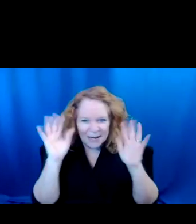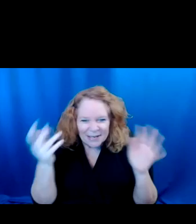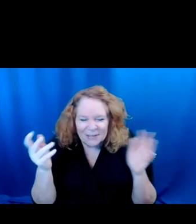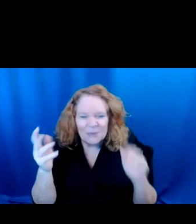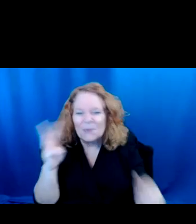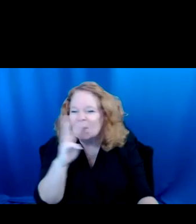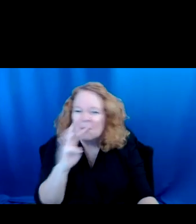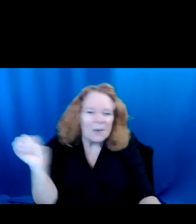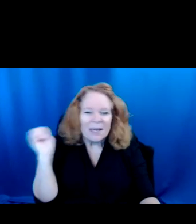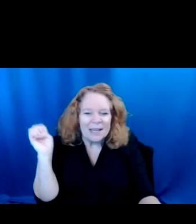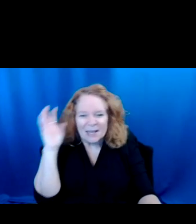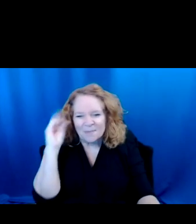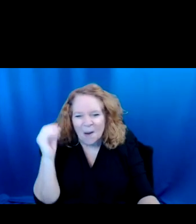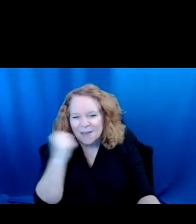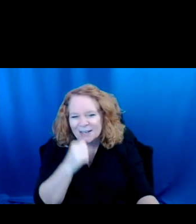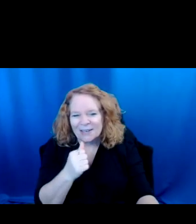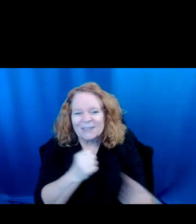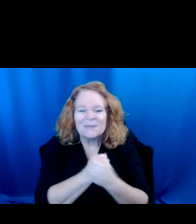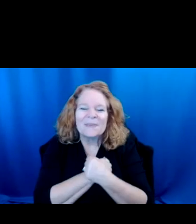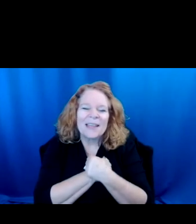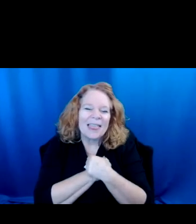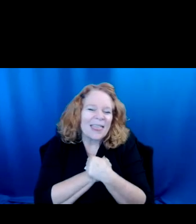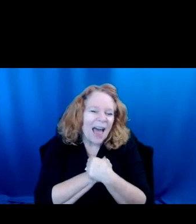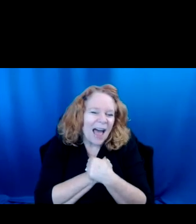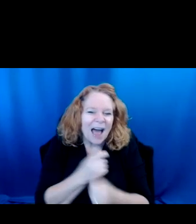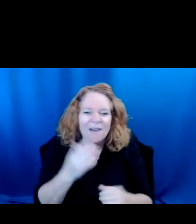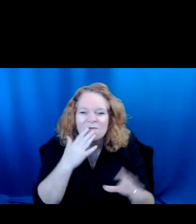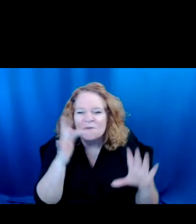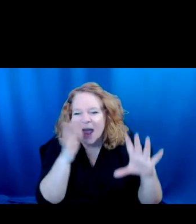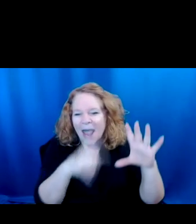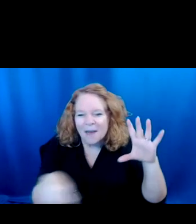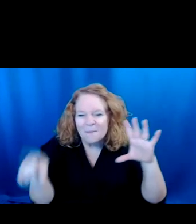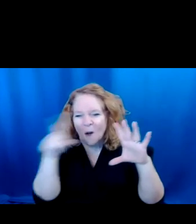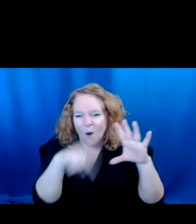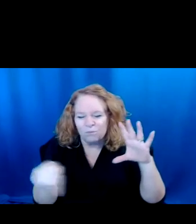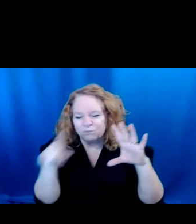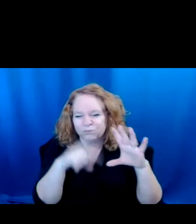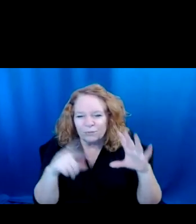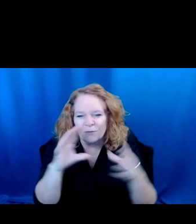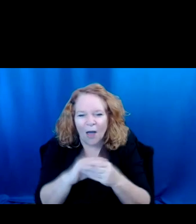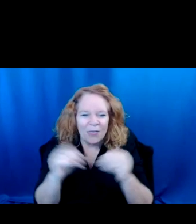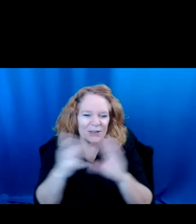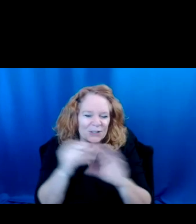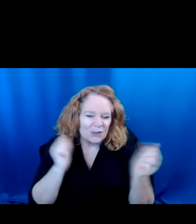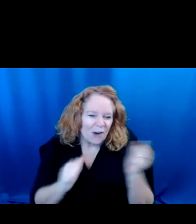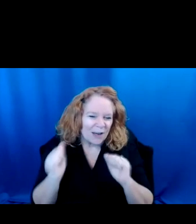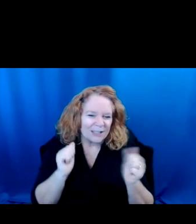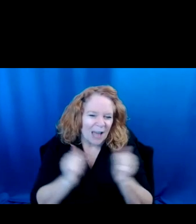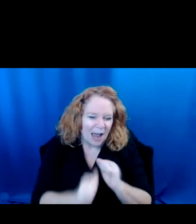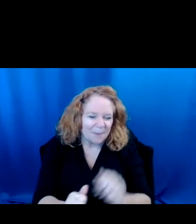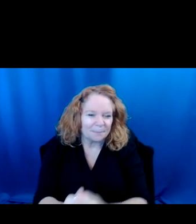wee, boys and girls. We love to rainbow spin on the Storytime Show.